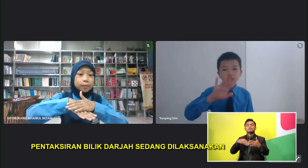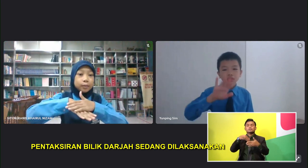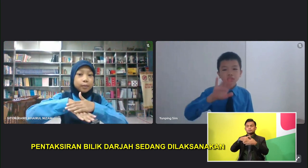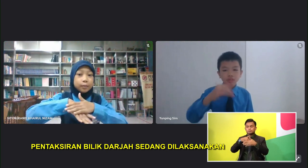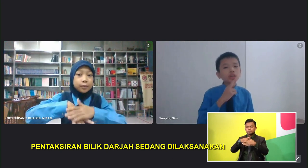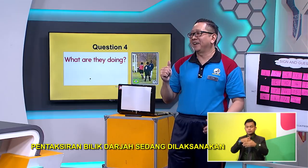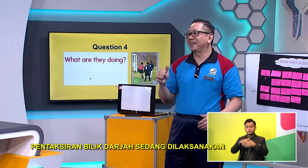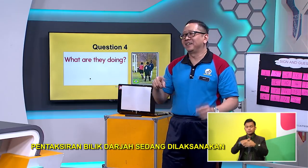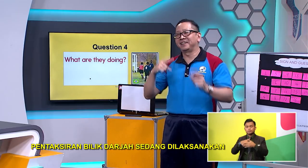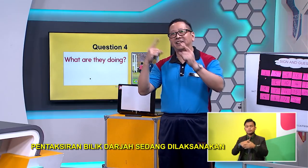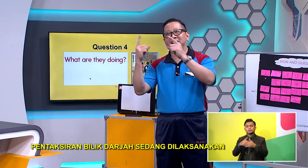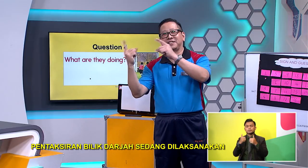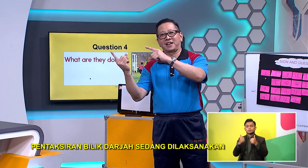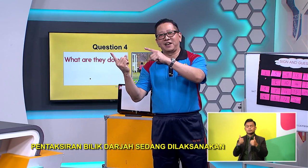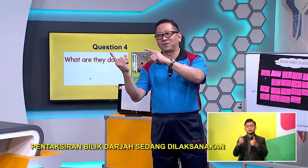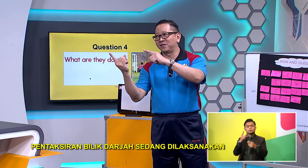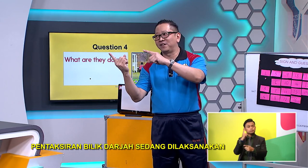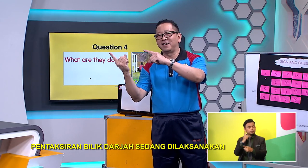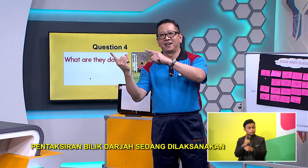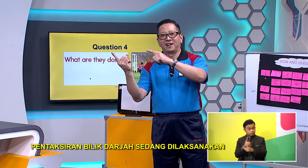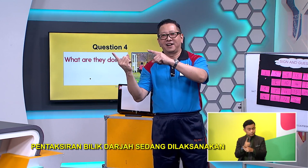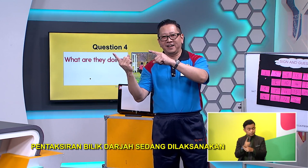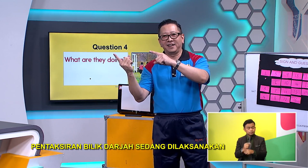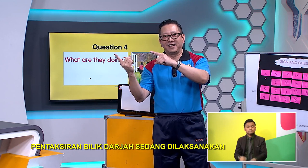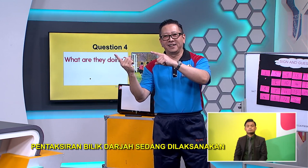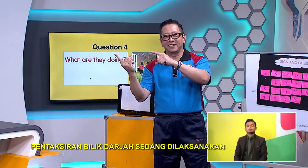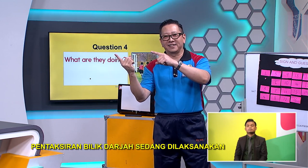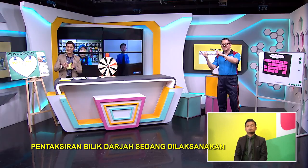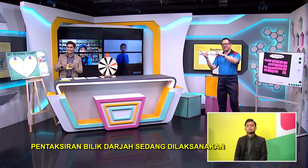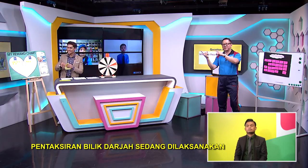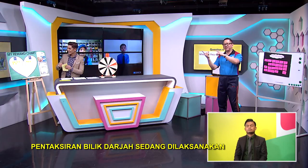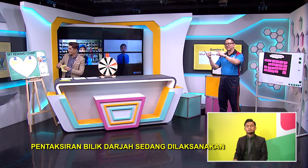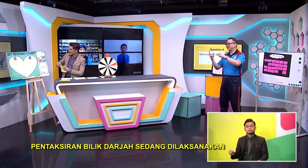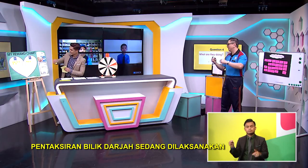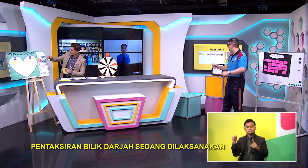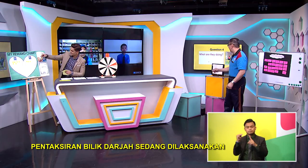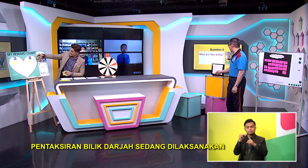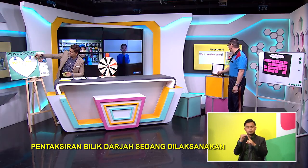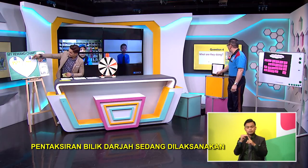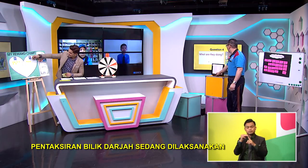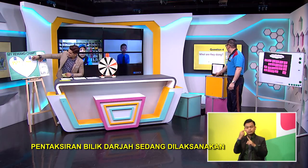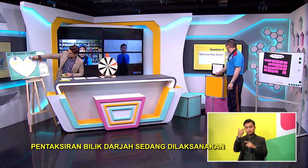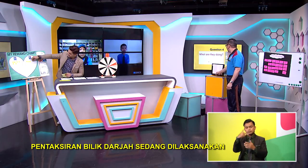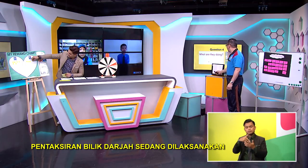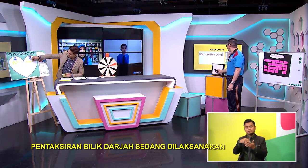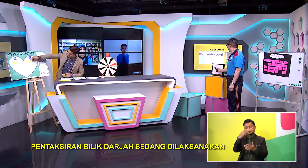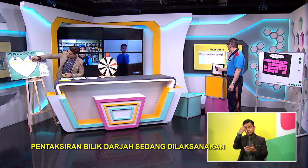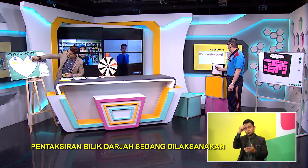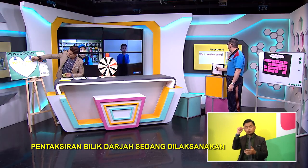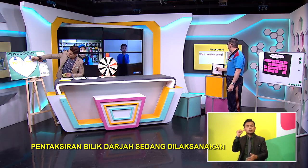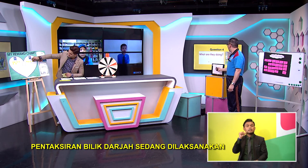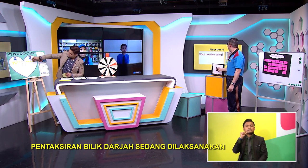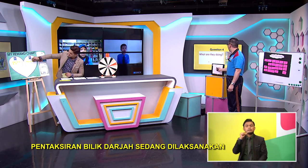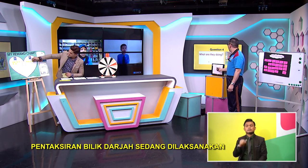Football, correct. Another star for Anis. Well done, Anis. And now